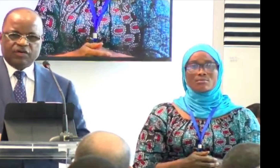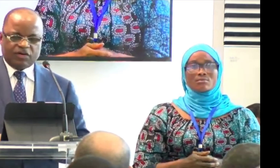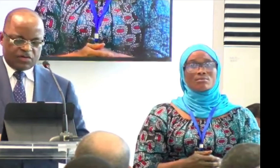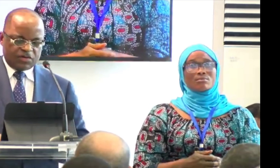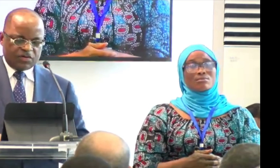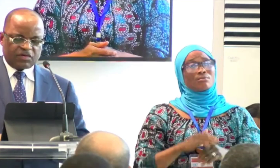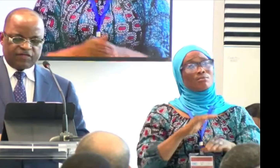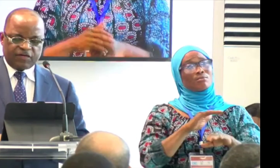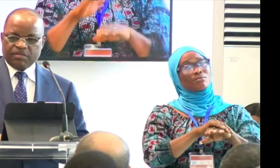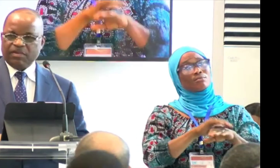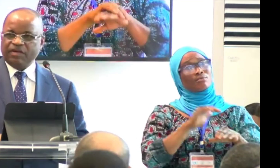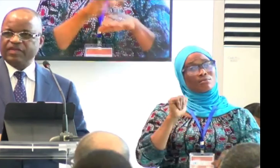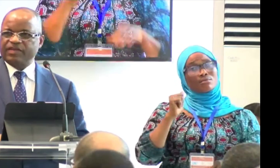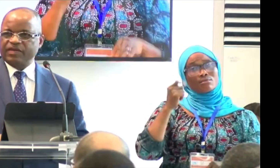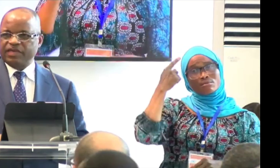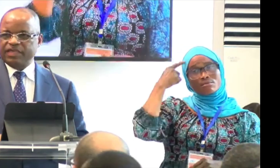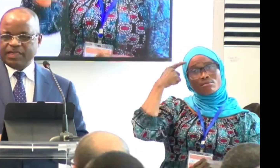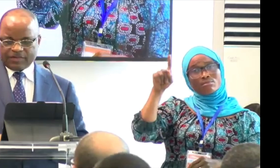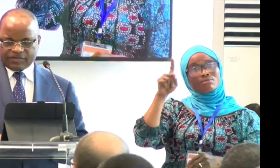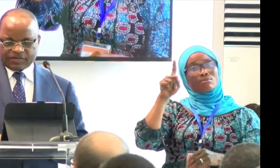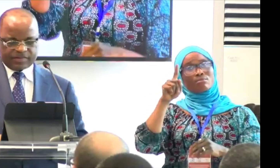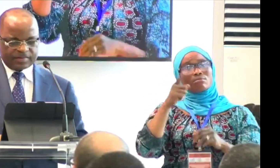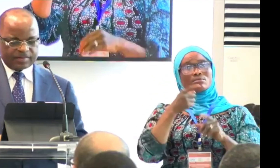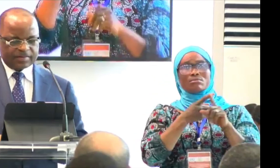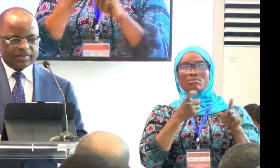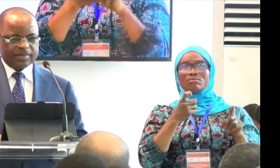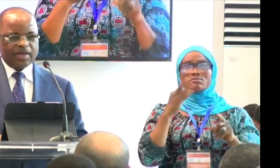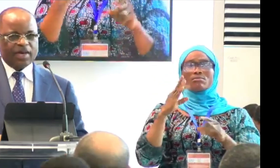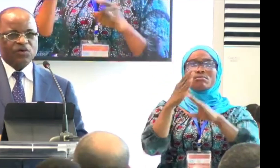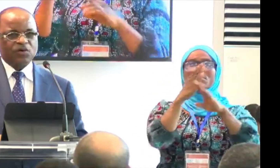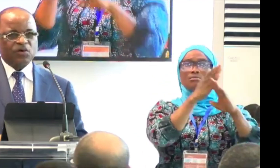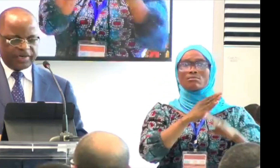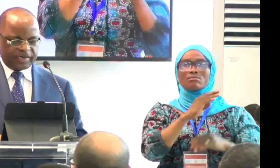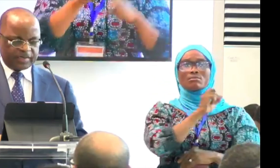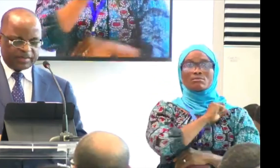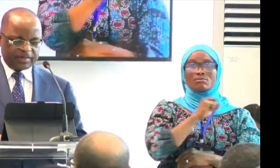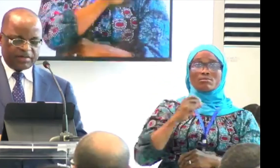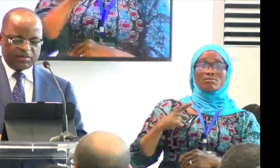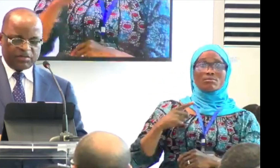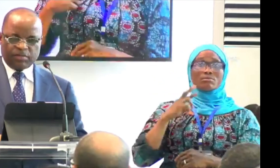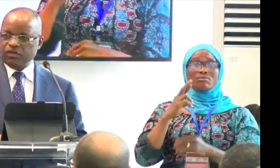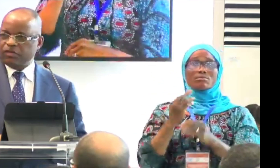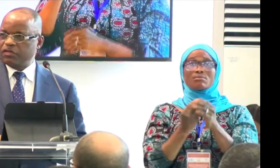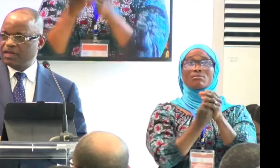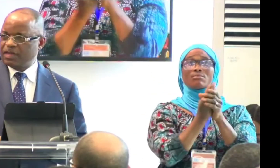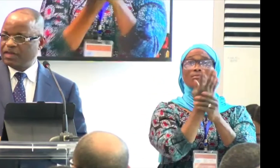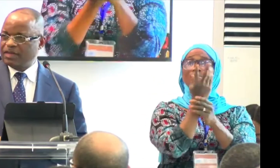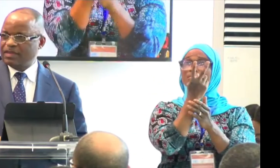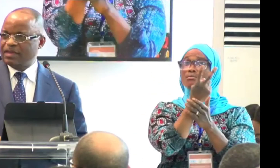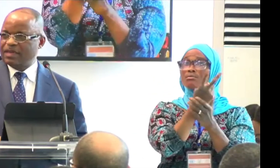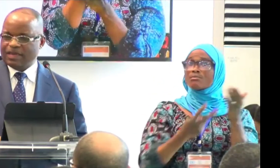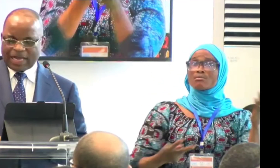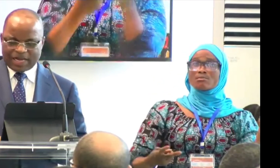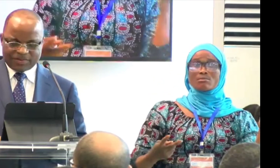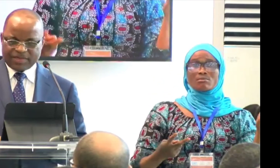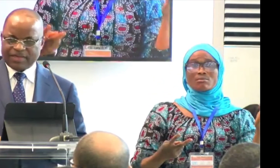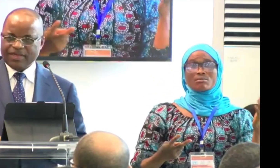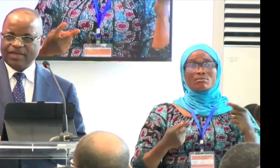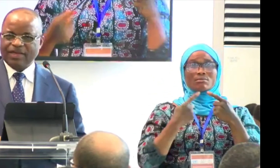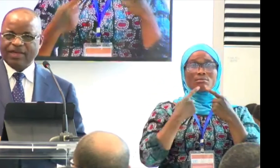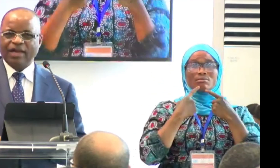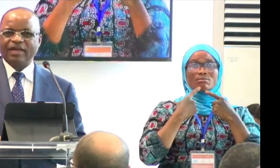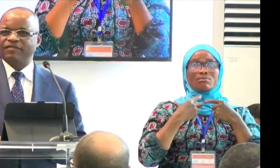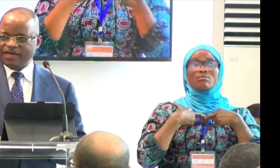Calls for reform of the Security Council are growing both